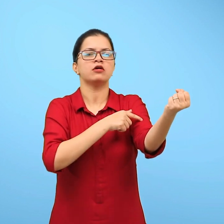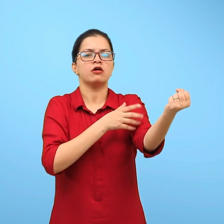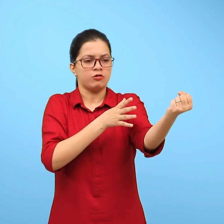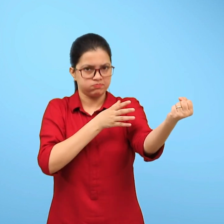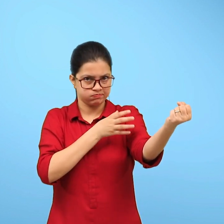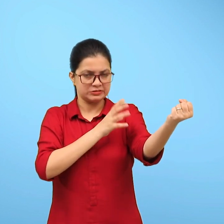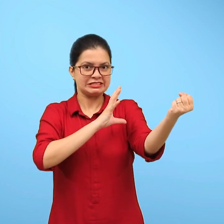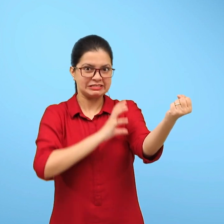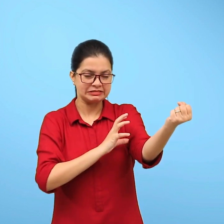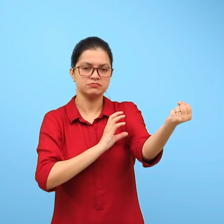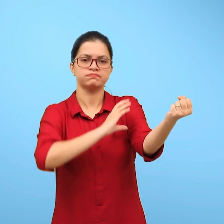It pulls the bone.